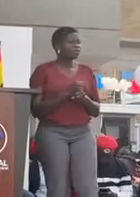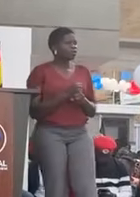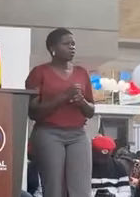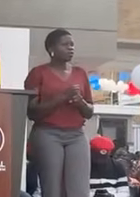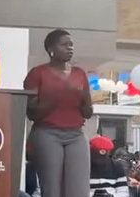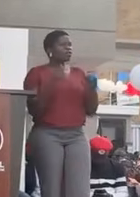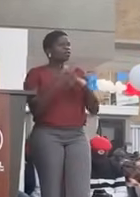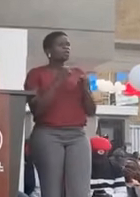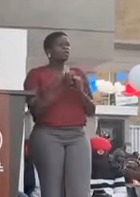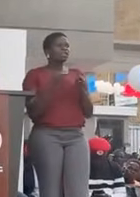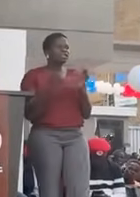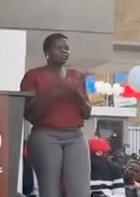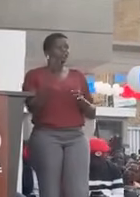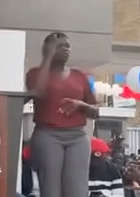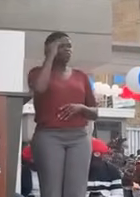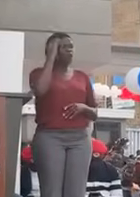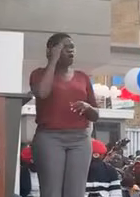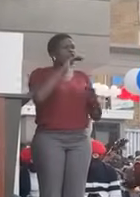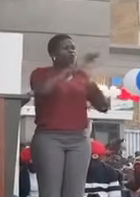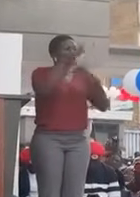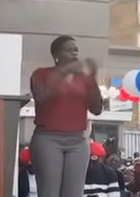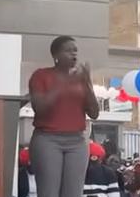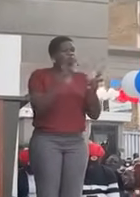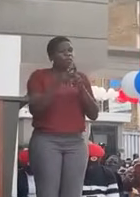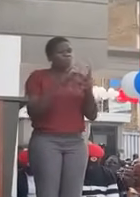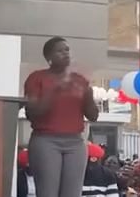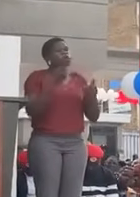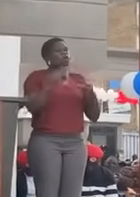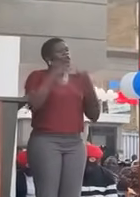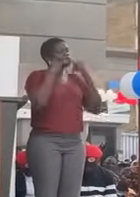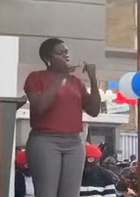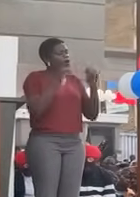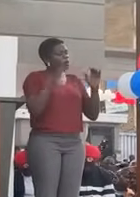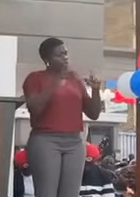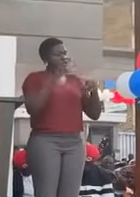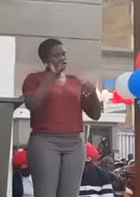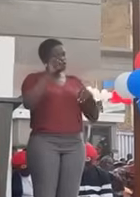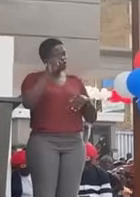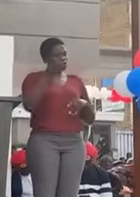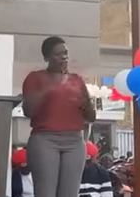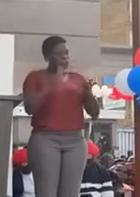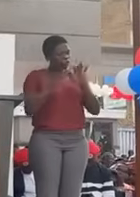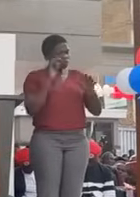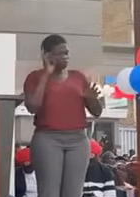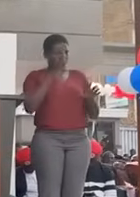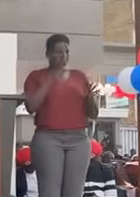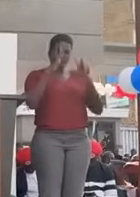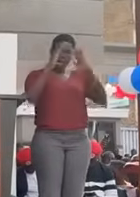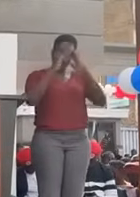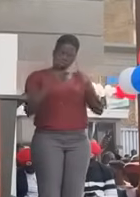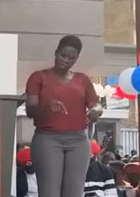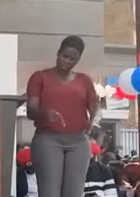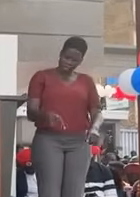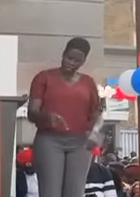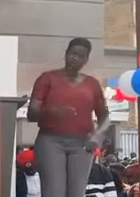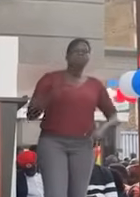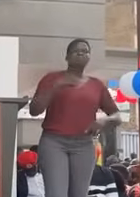to all and sundry that the NUP will be housed here, I made the